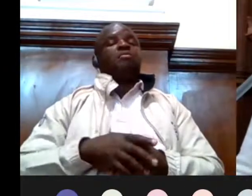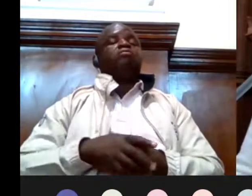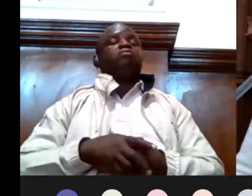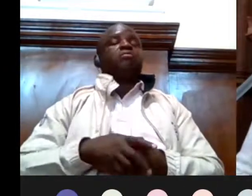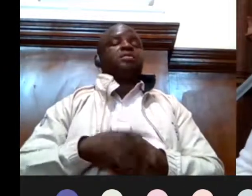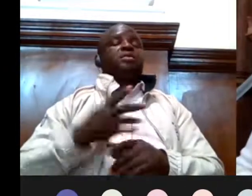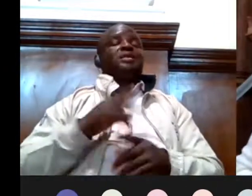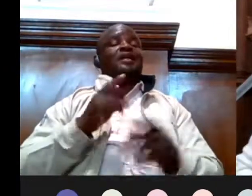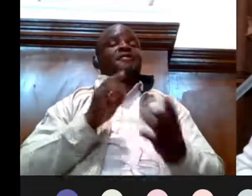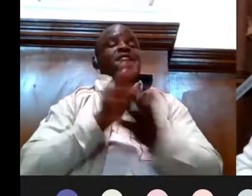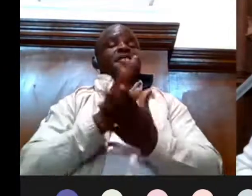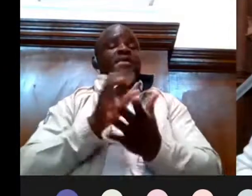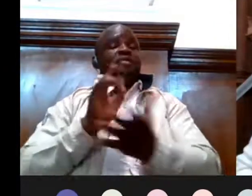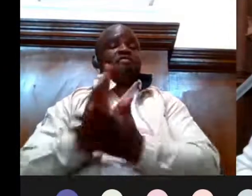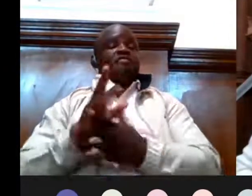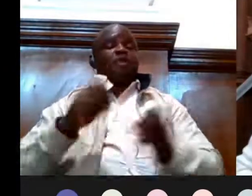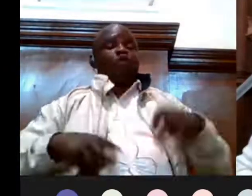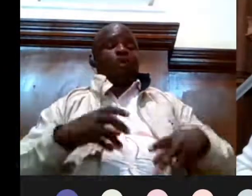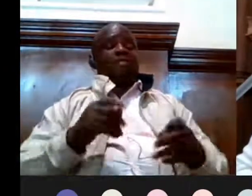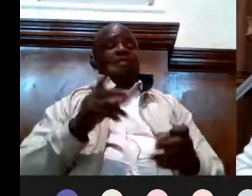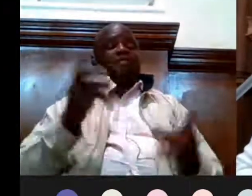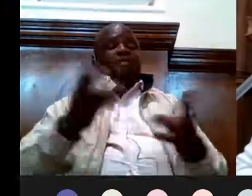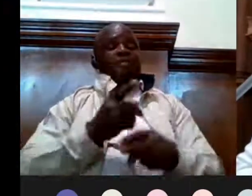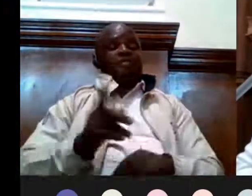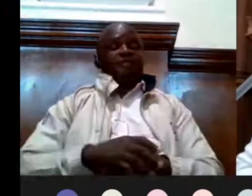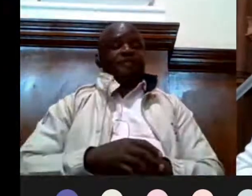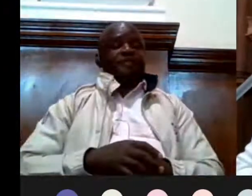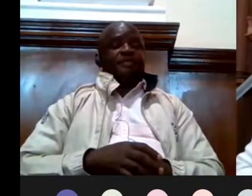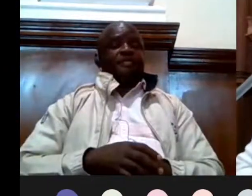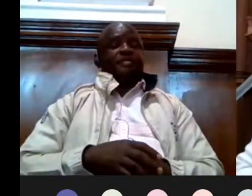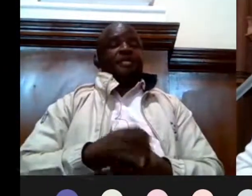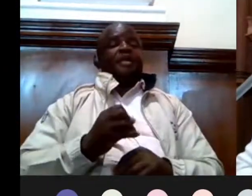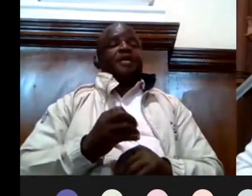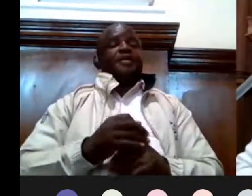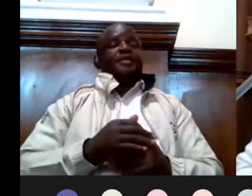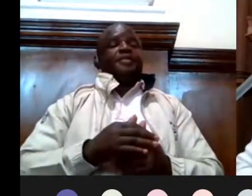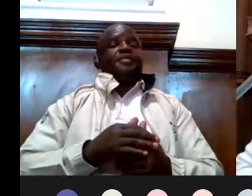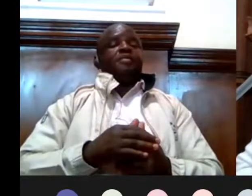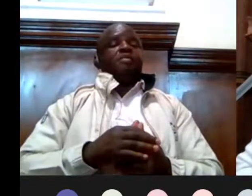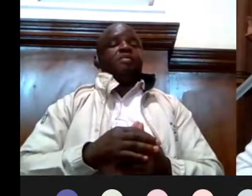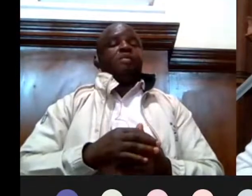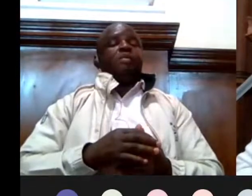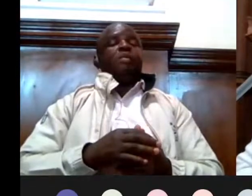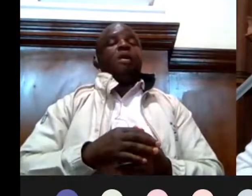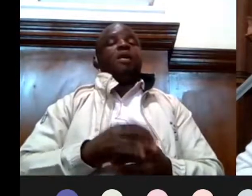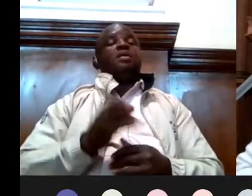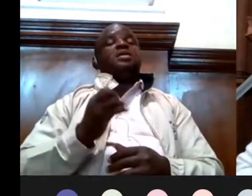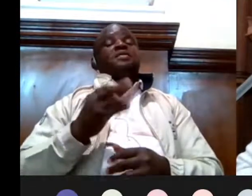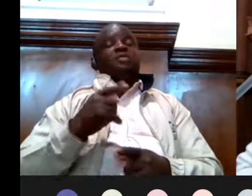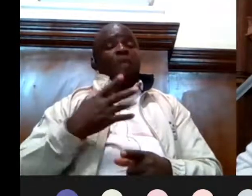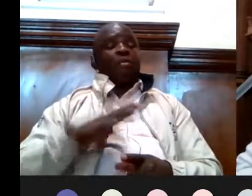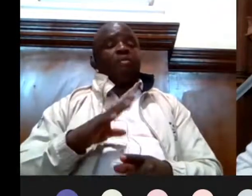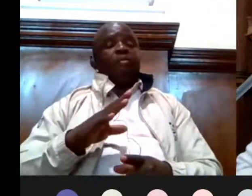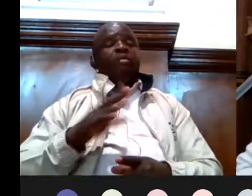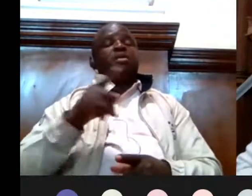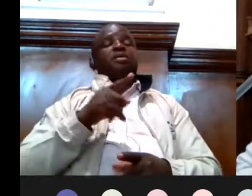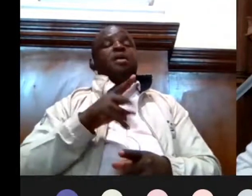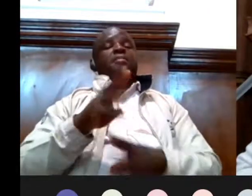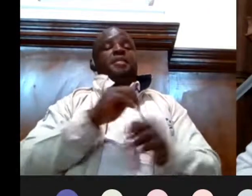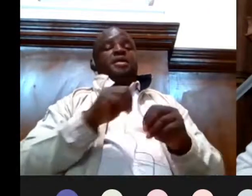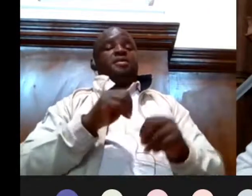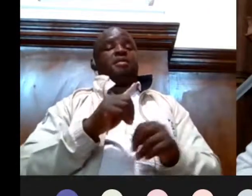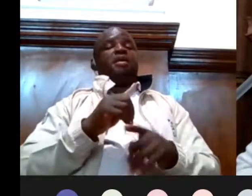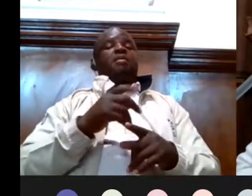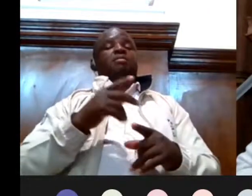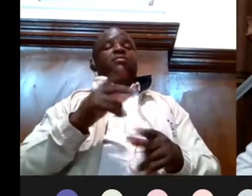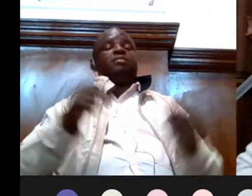must fire these thieves. If we are not prepared to hold municipal leadership accountable for